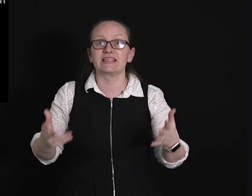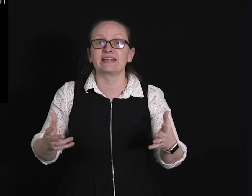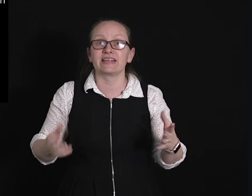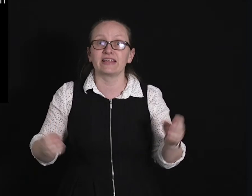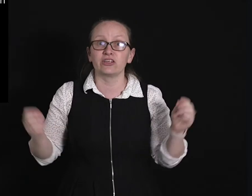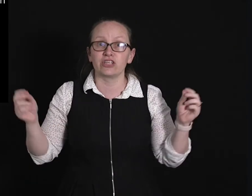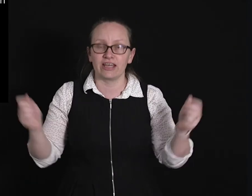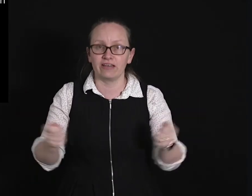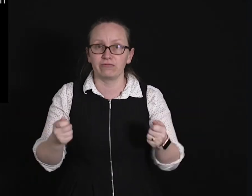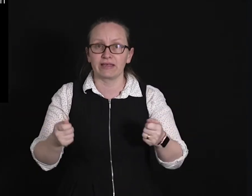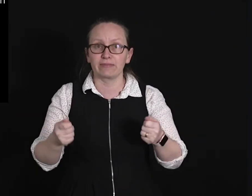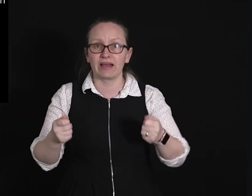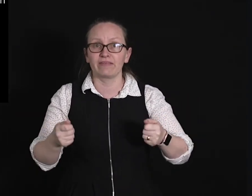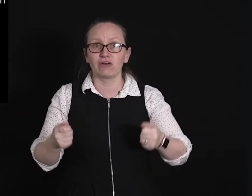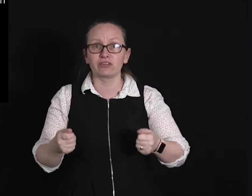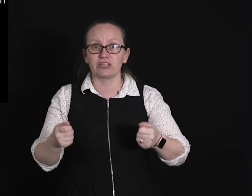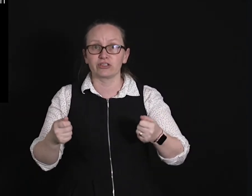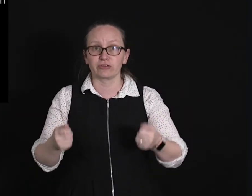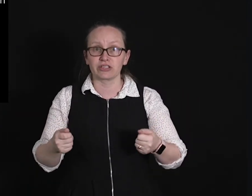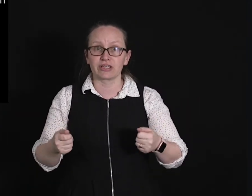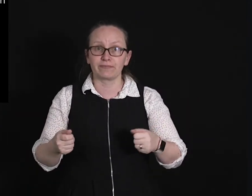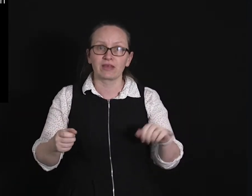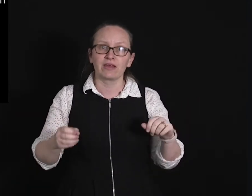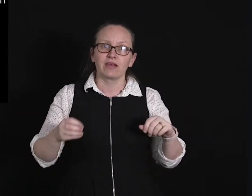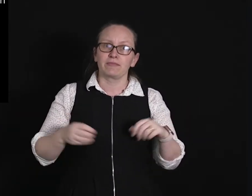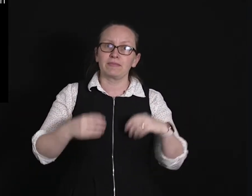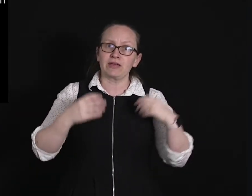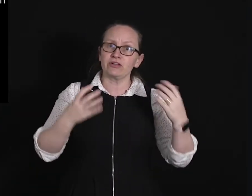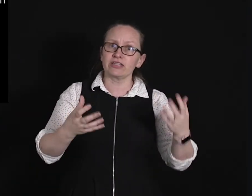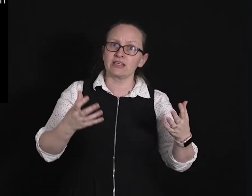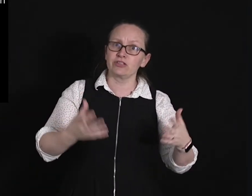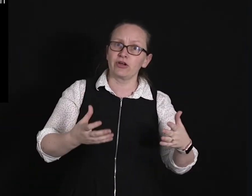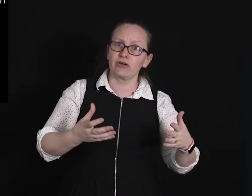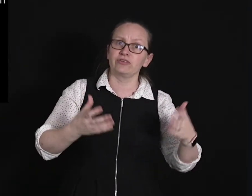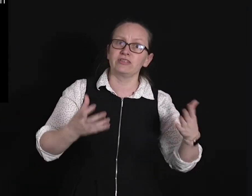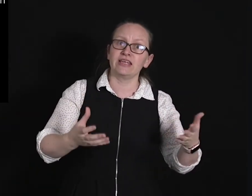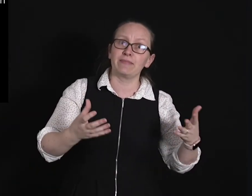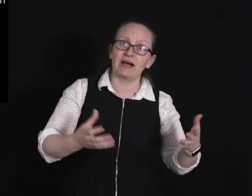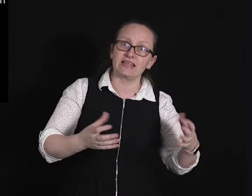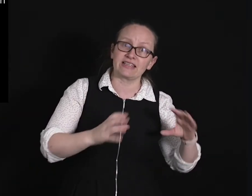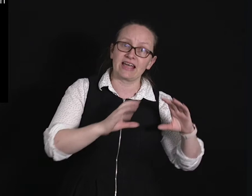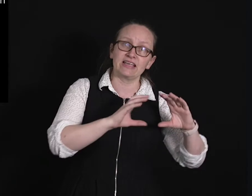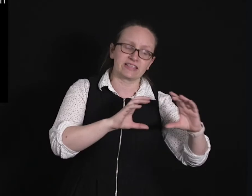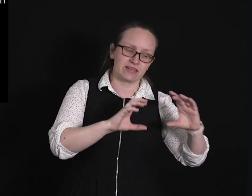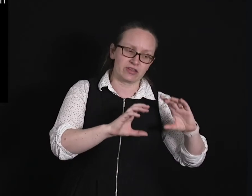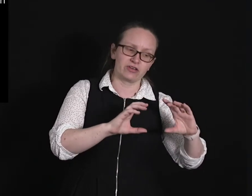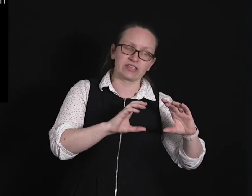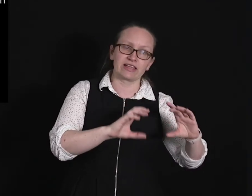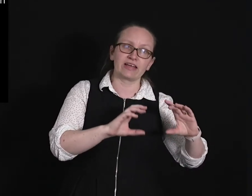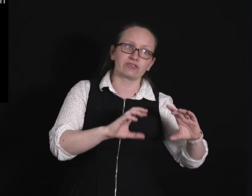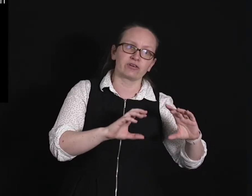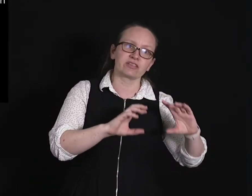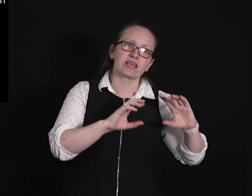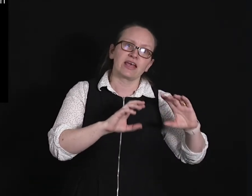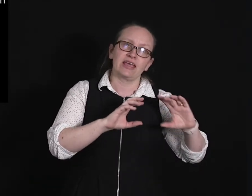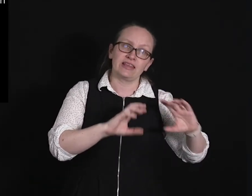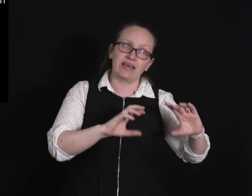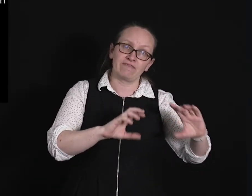kinetic energy if we apply a voltage across them. But because there's no nearby states that those electrons in that